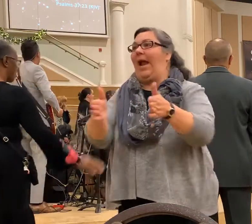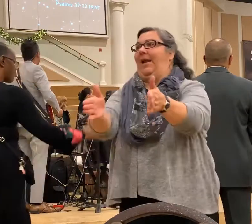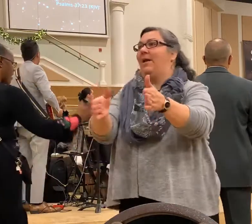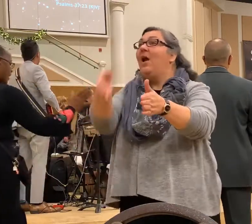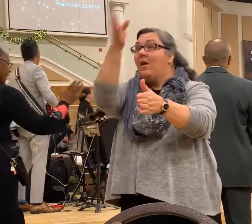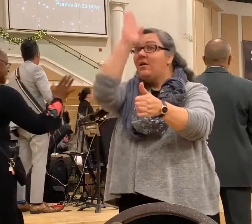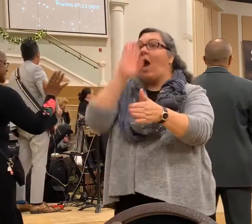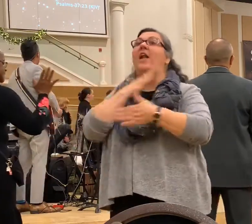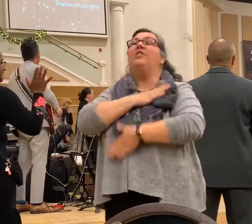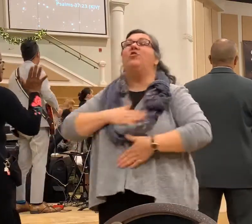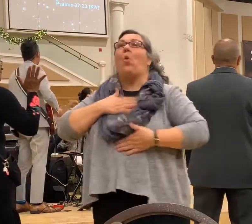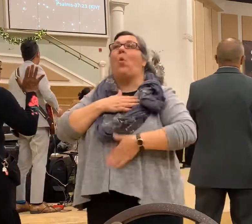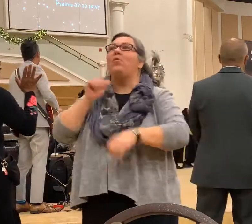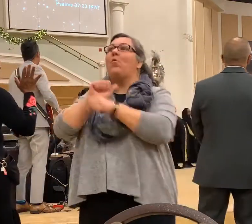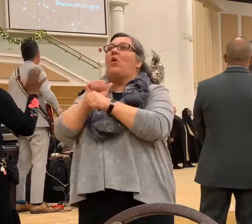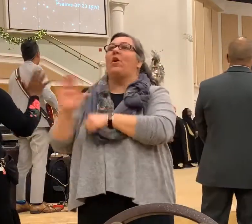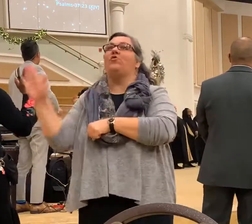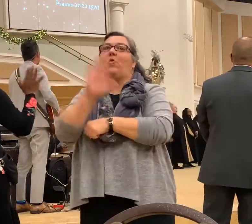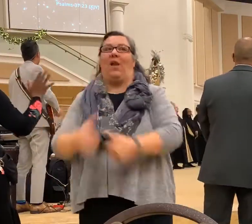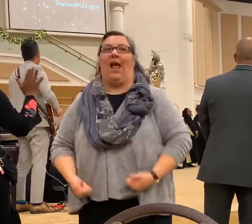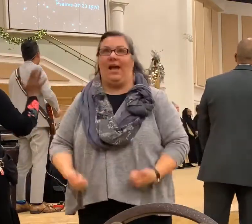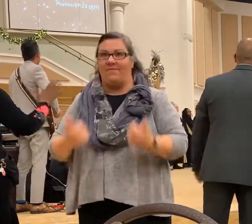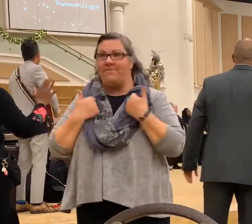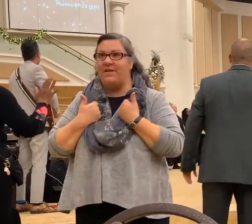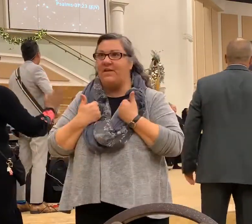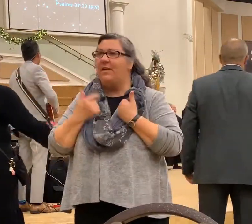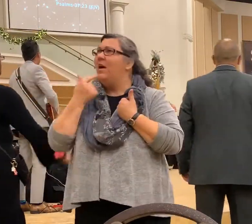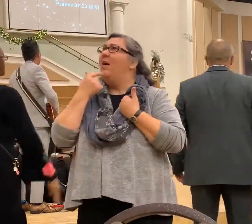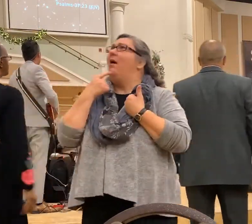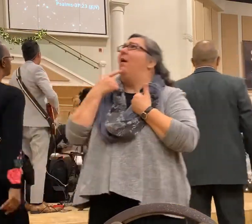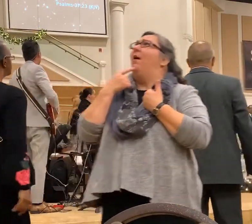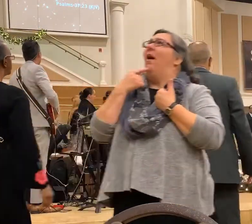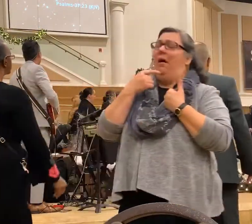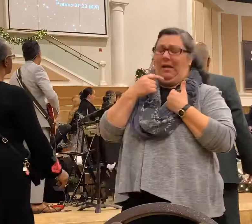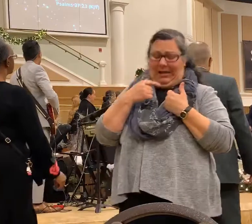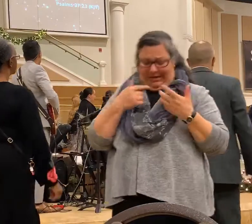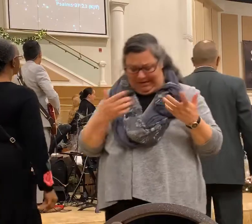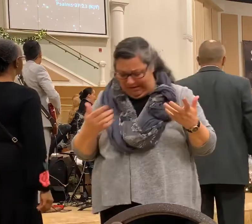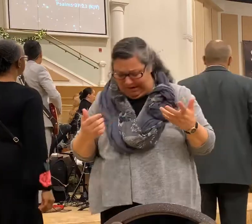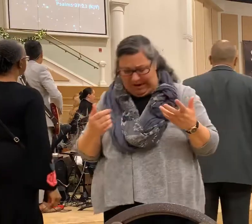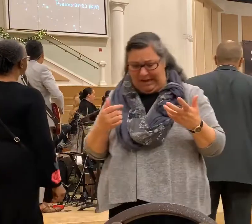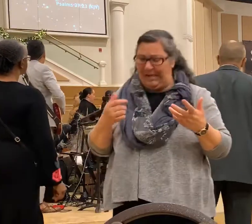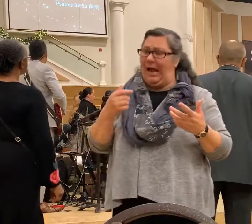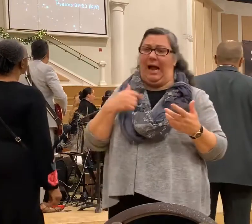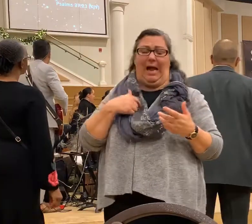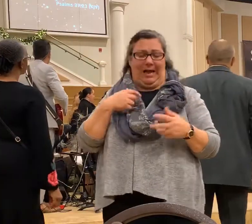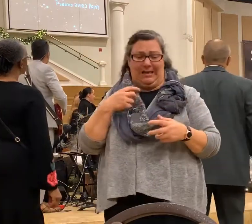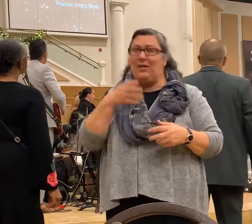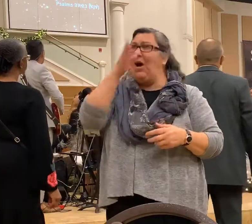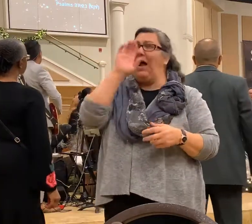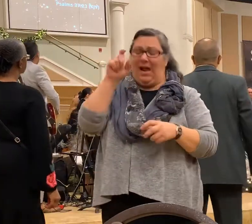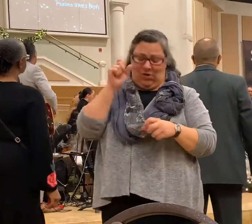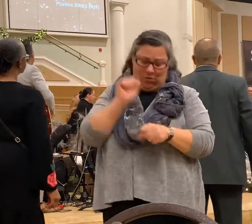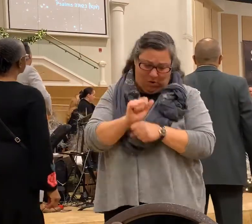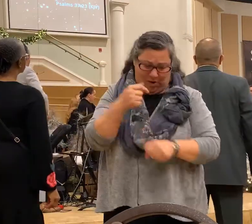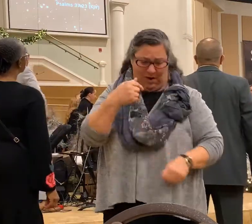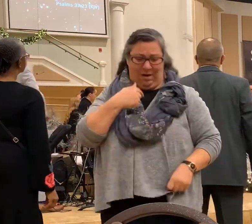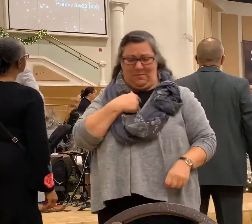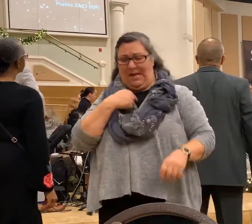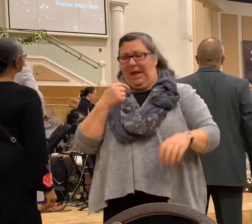life. I'm just a lone God. I'm just not worth anything. He has to work on me so much